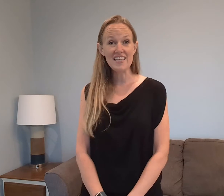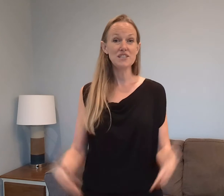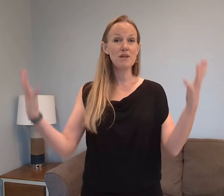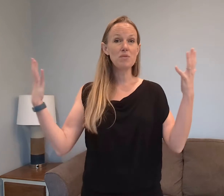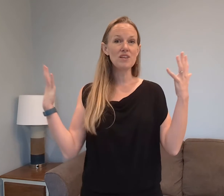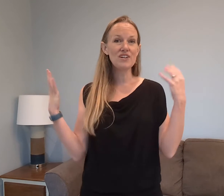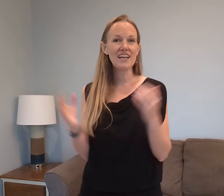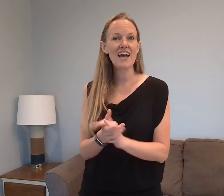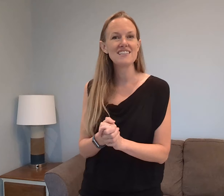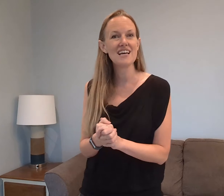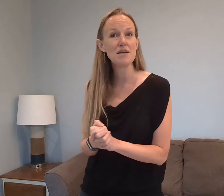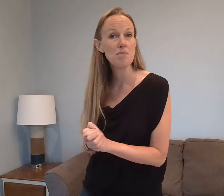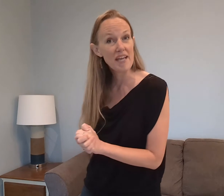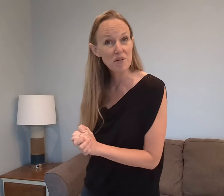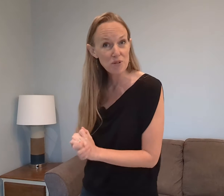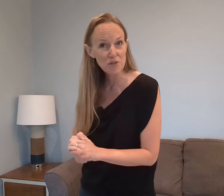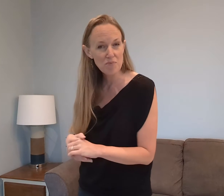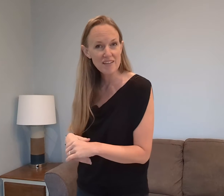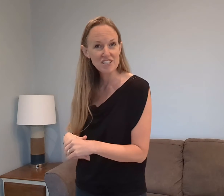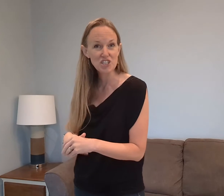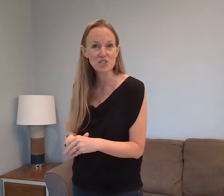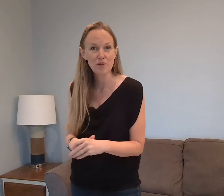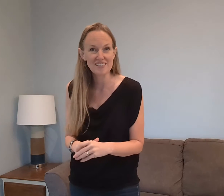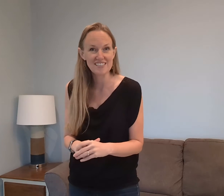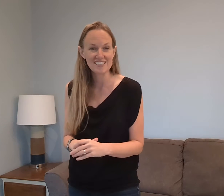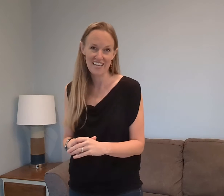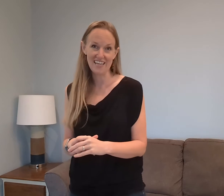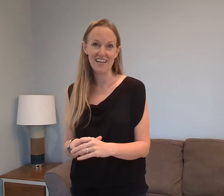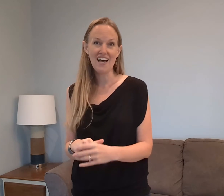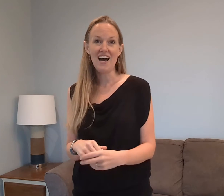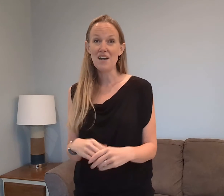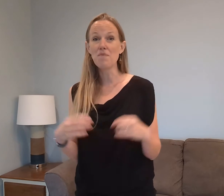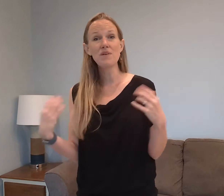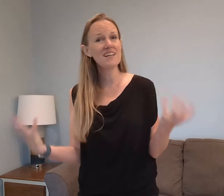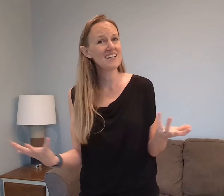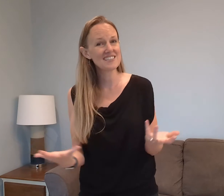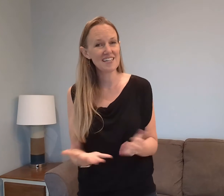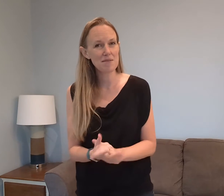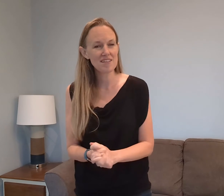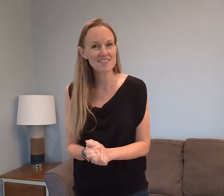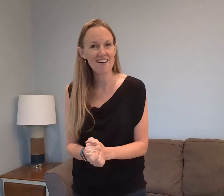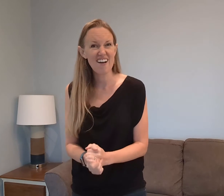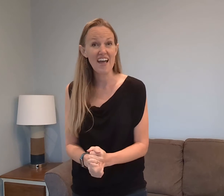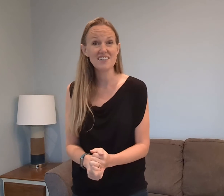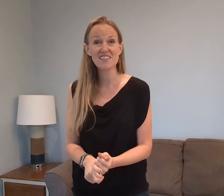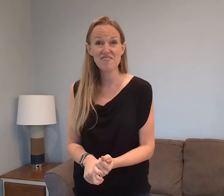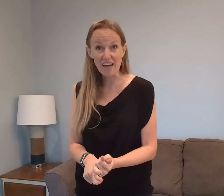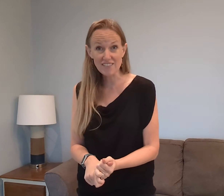This week, we're learning how to sign Make Room by The Church Will Sing. I'm really excited about this song. I actually found